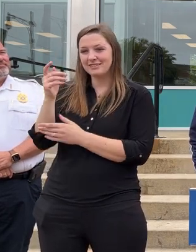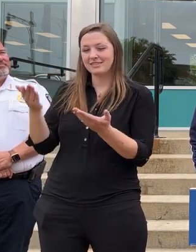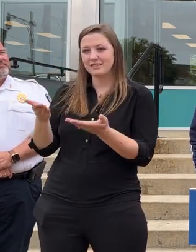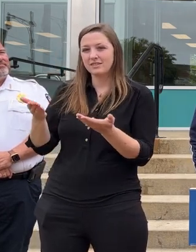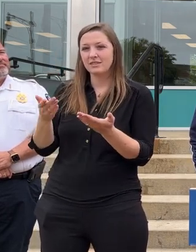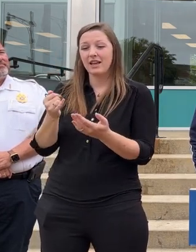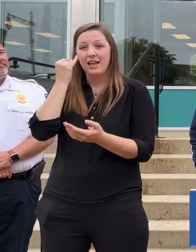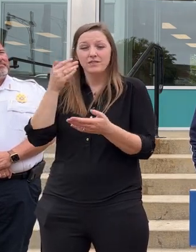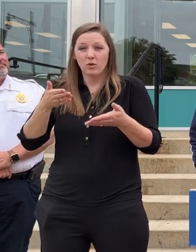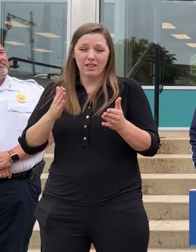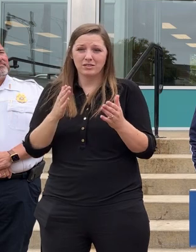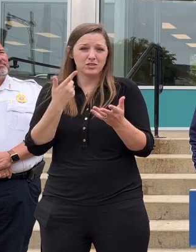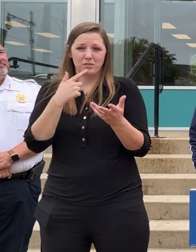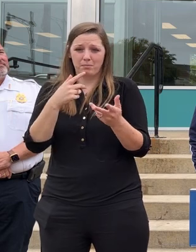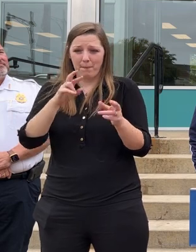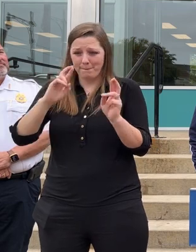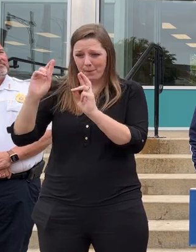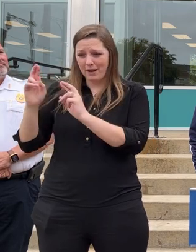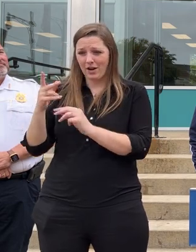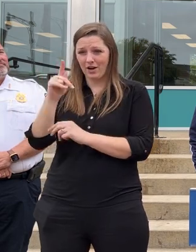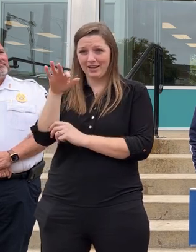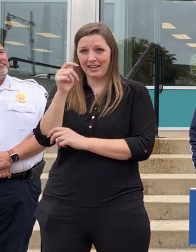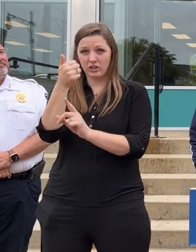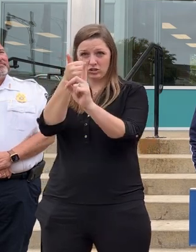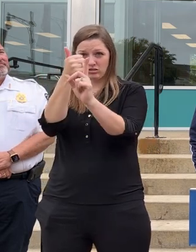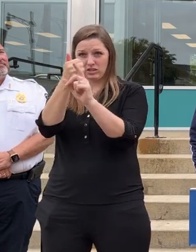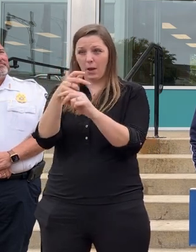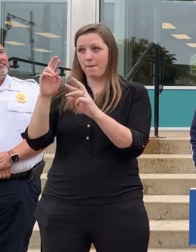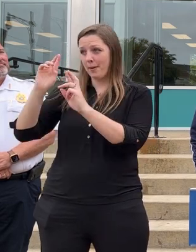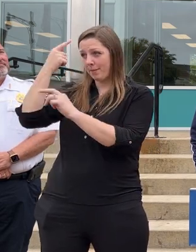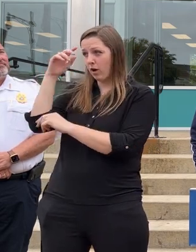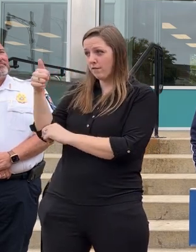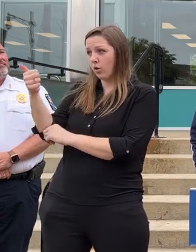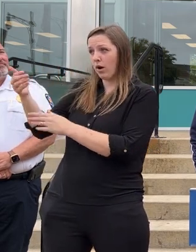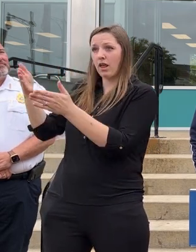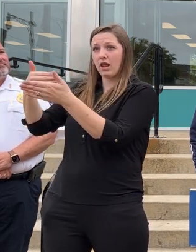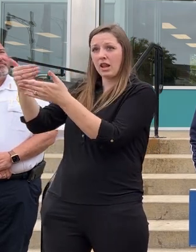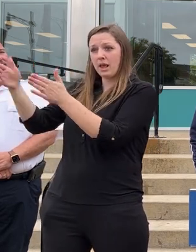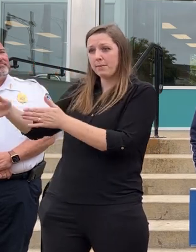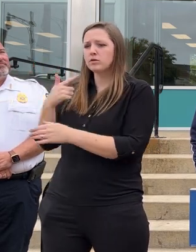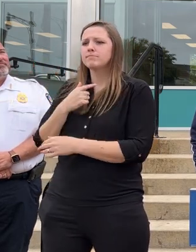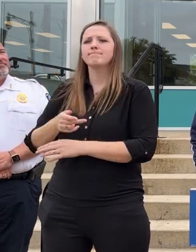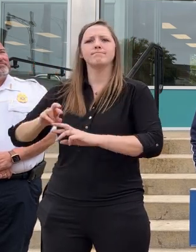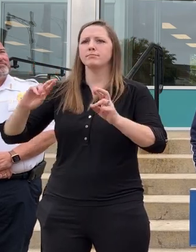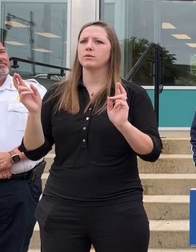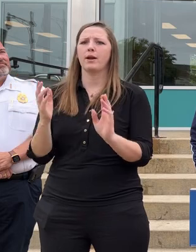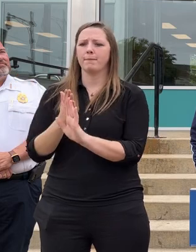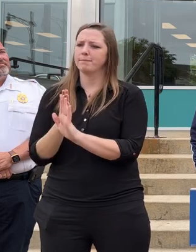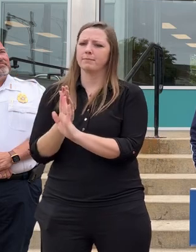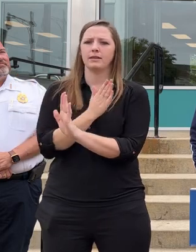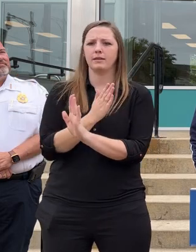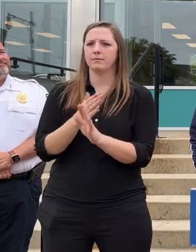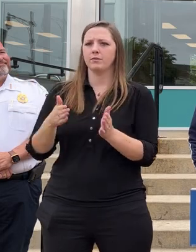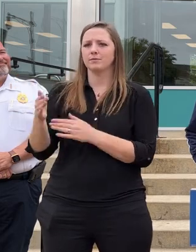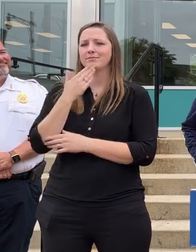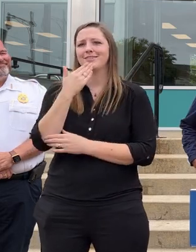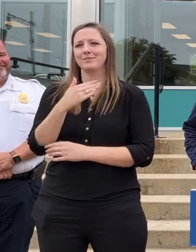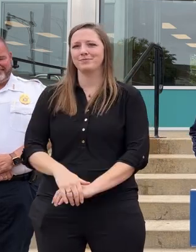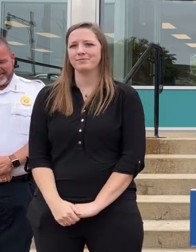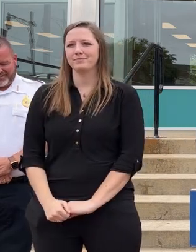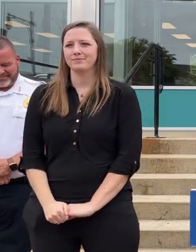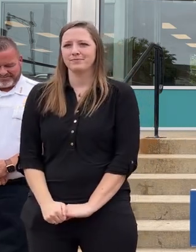kit yourself. Prepare a kit yourself, prepare one for a family member or neighbor, and let's stay ahead of the tragedies. Thank you so much.